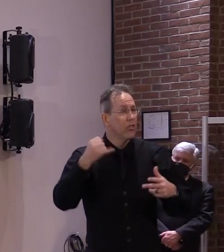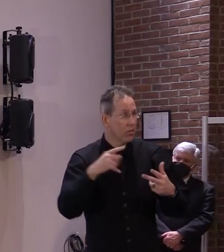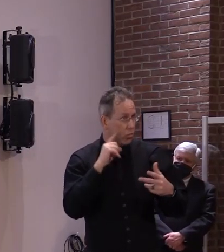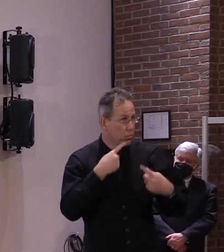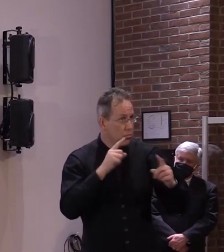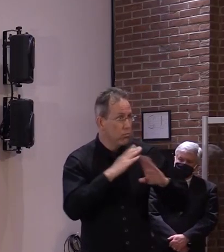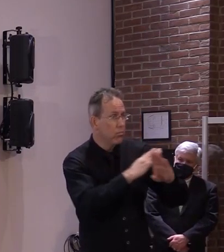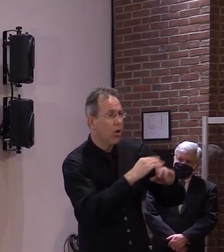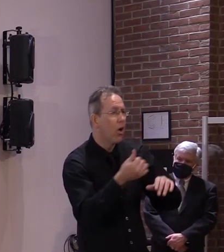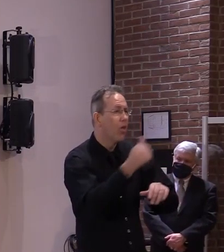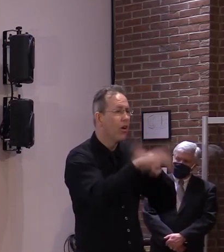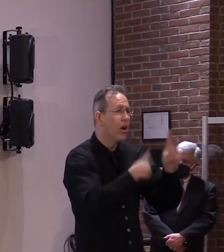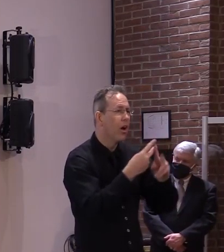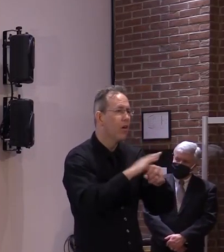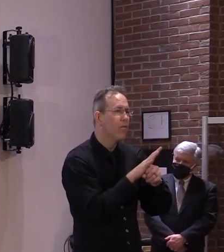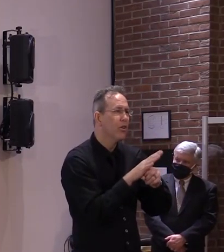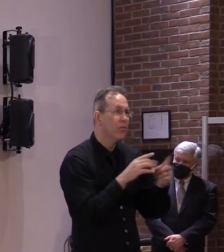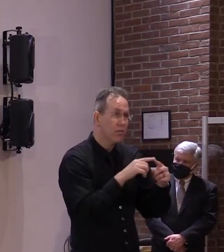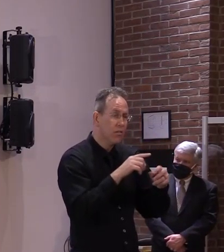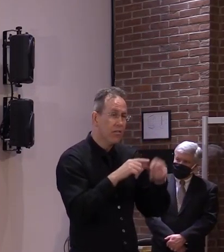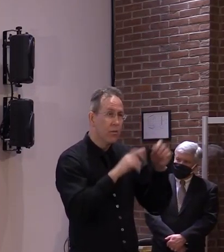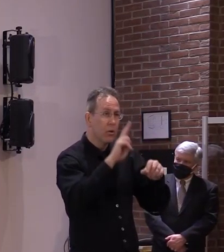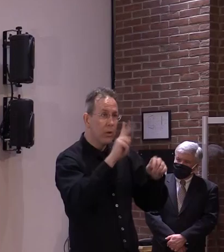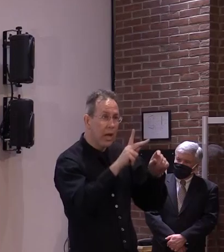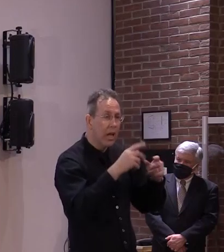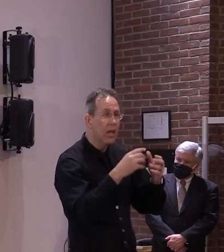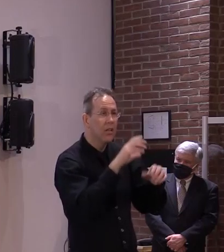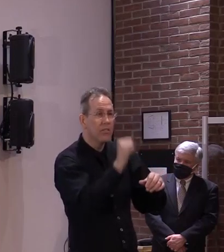this emergency use or not. Dr. Levine?